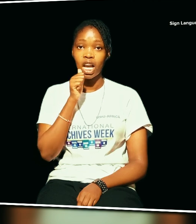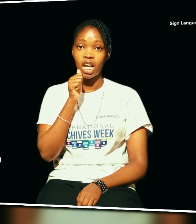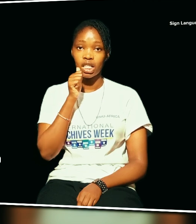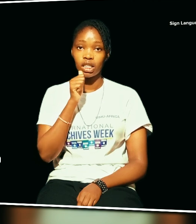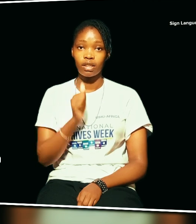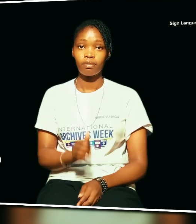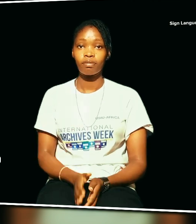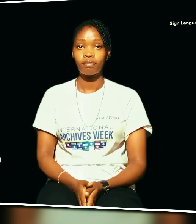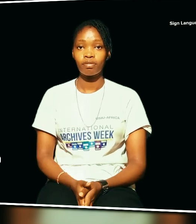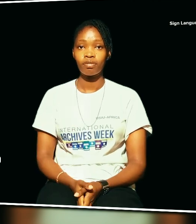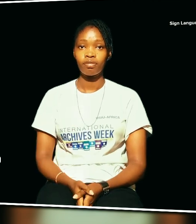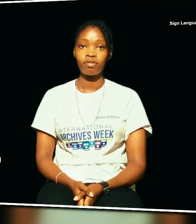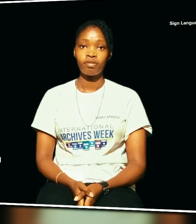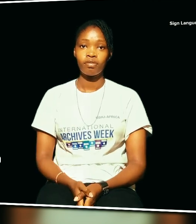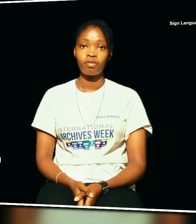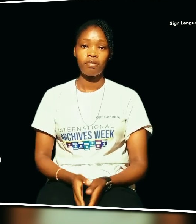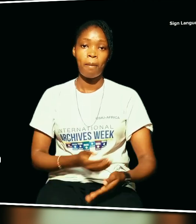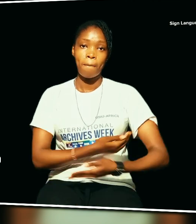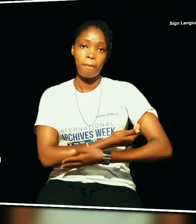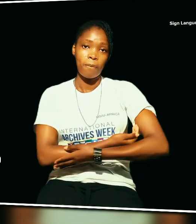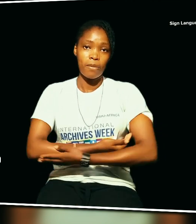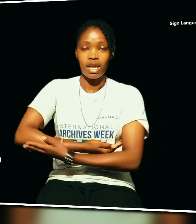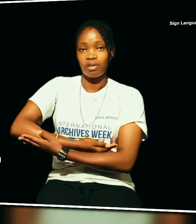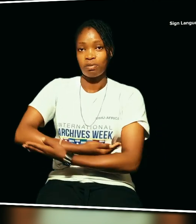aunt, baby,